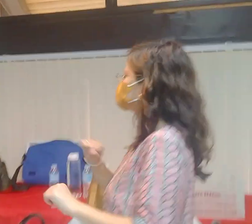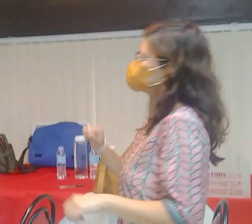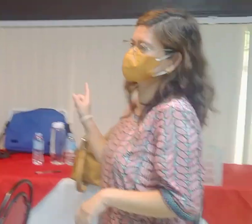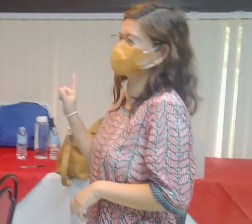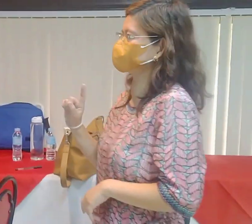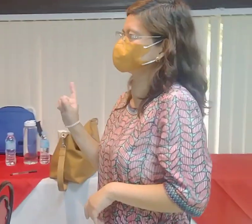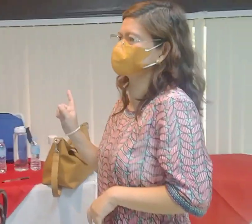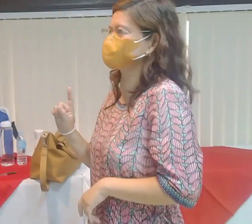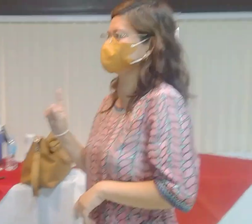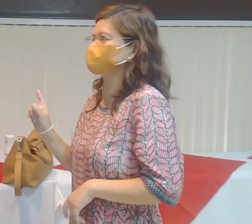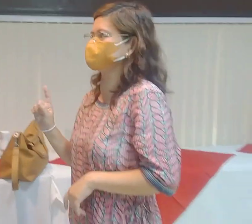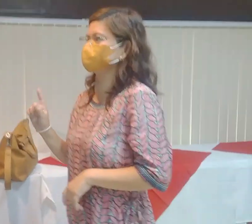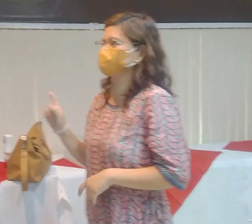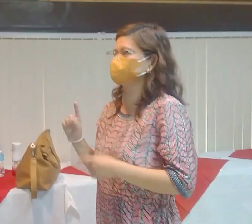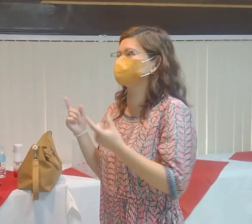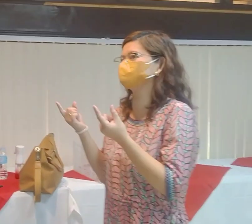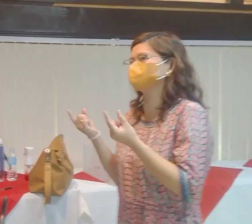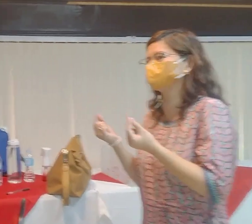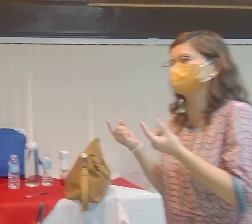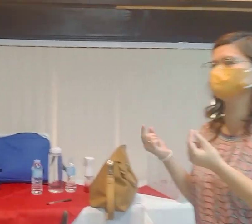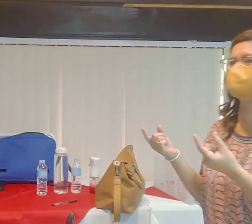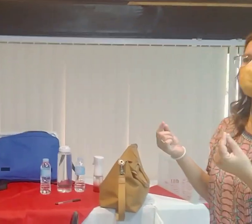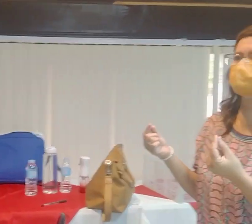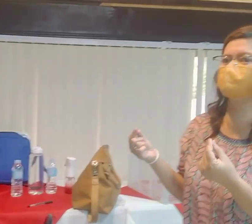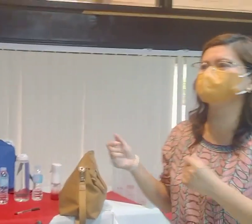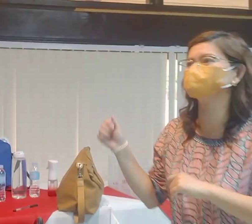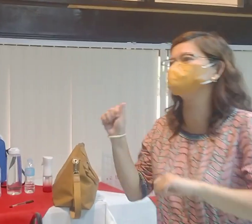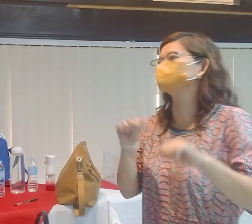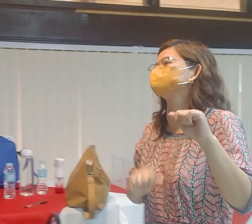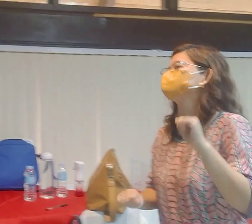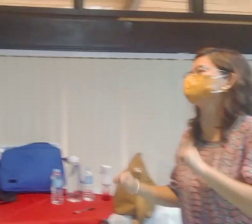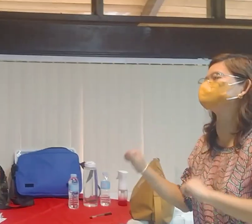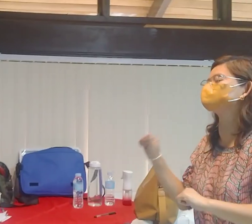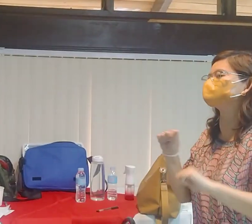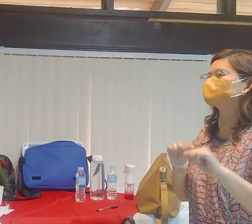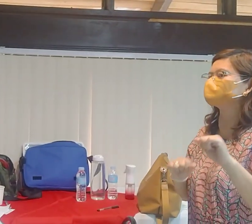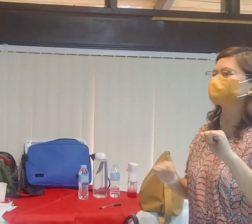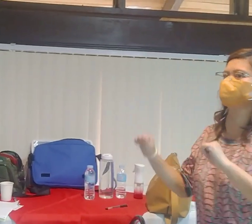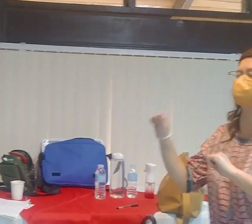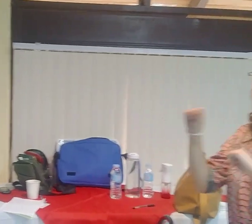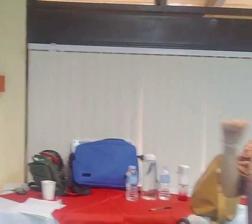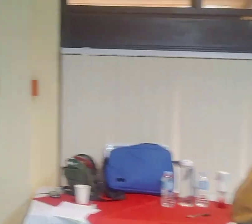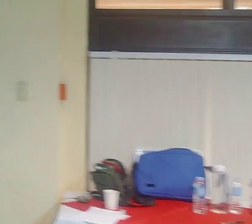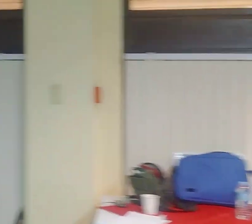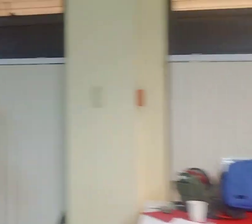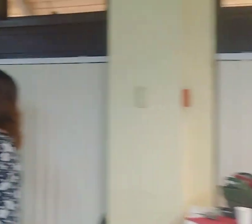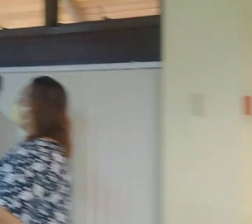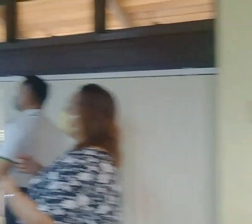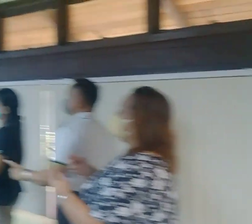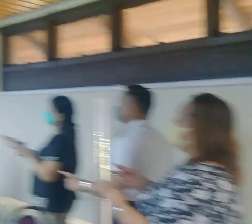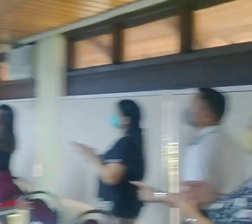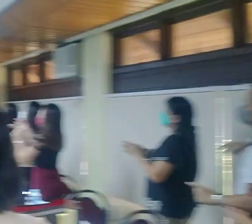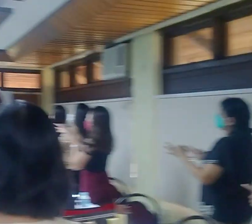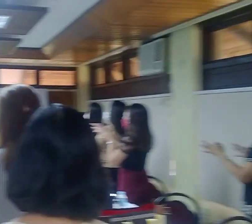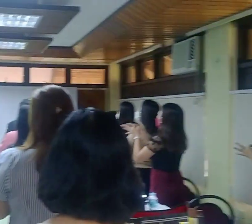What do we do during science time? We observe,